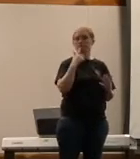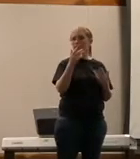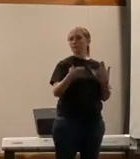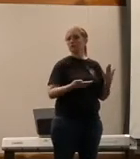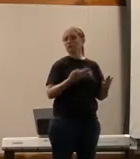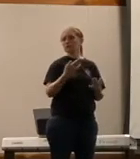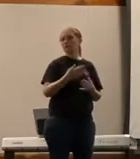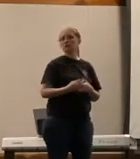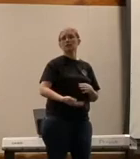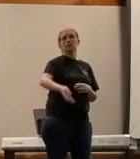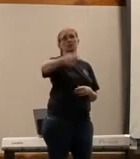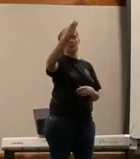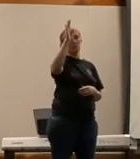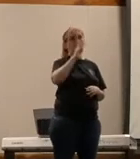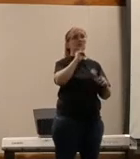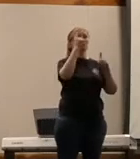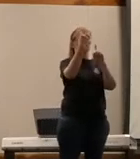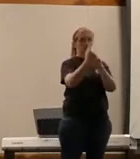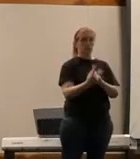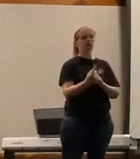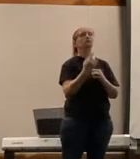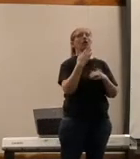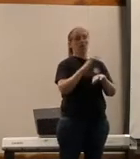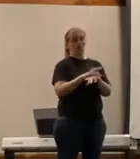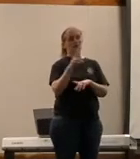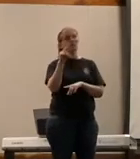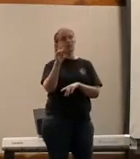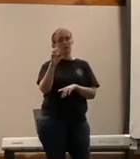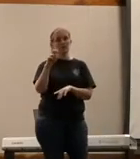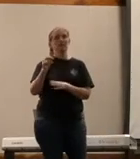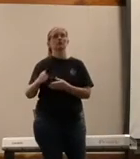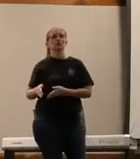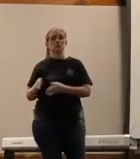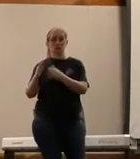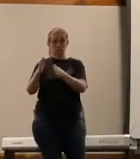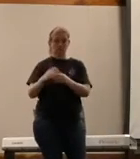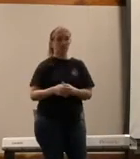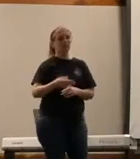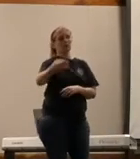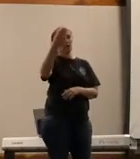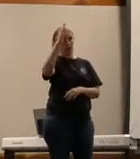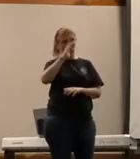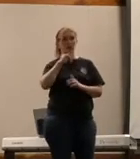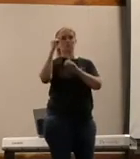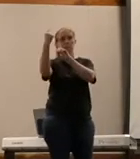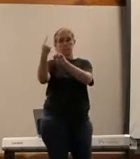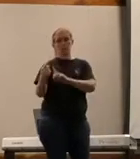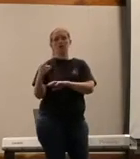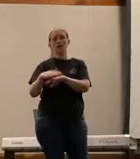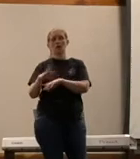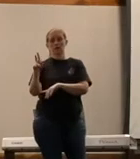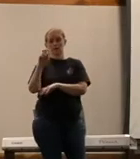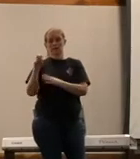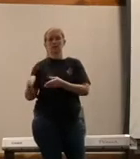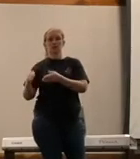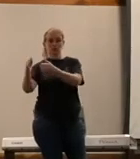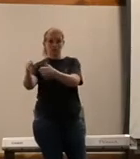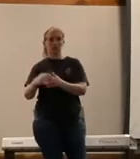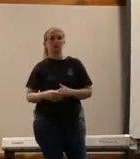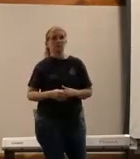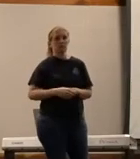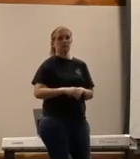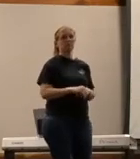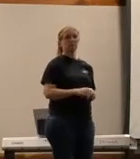something? God is present on uneven street. Say it with me. God is present on uneven